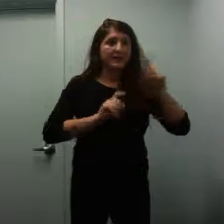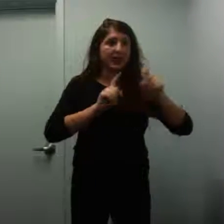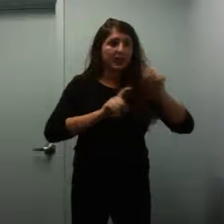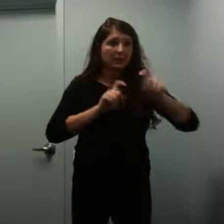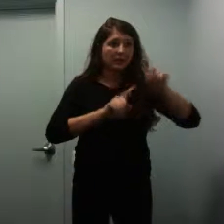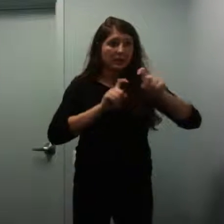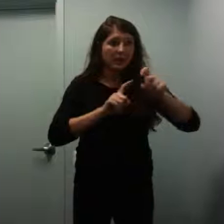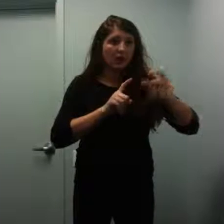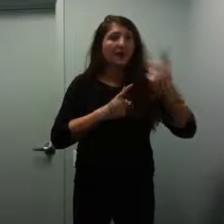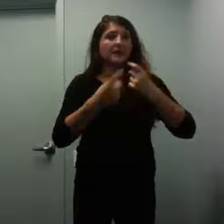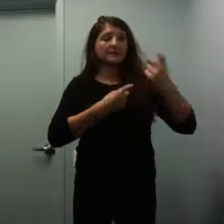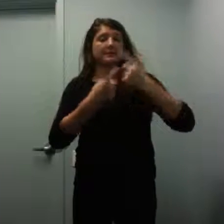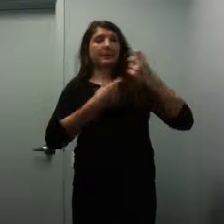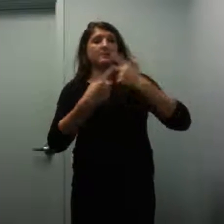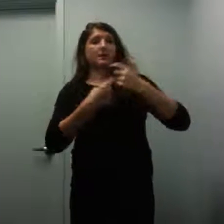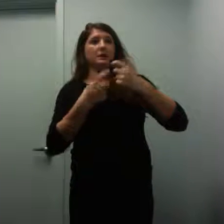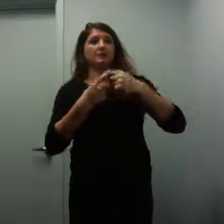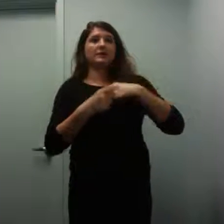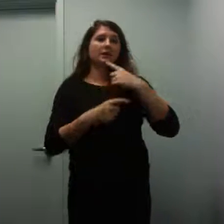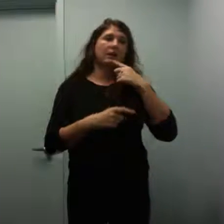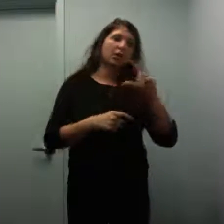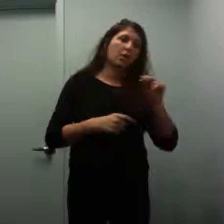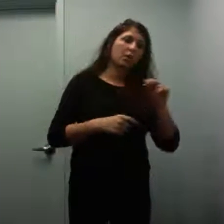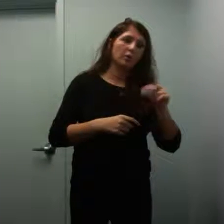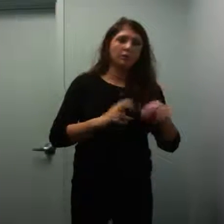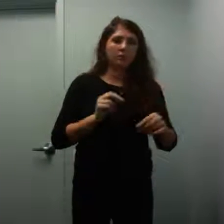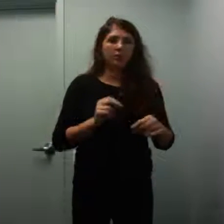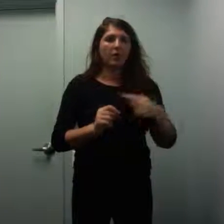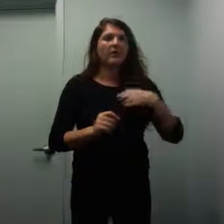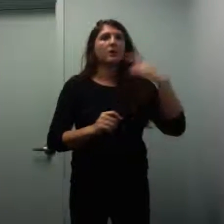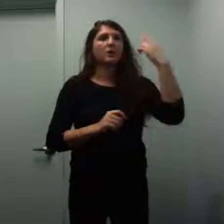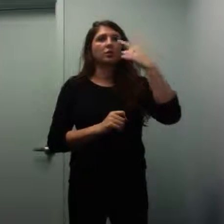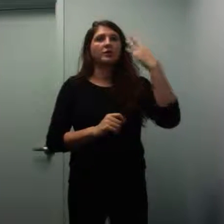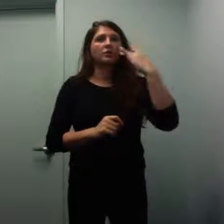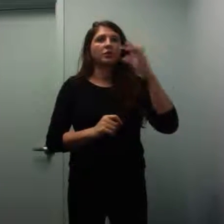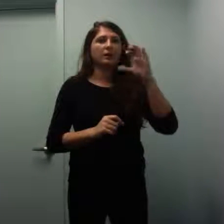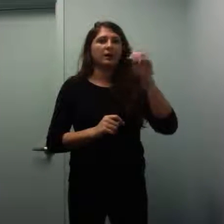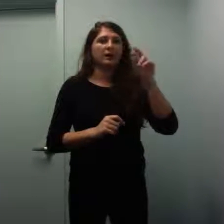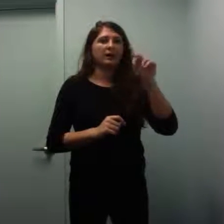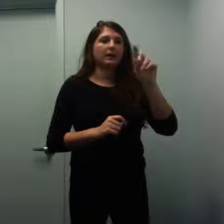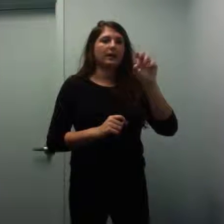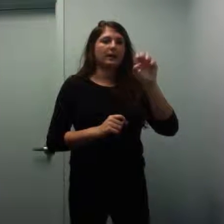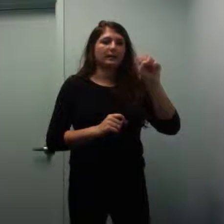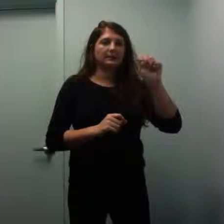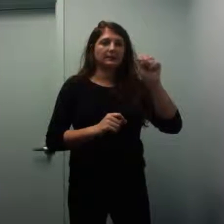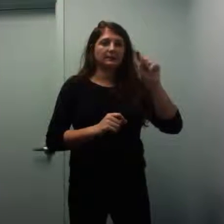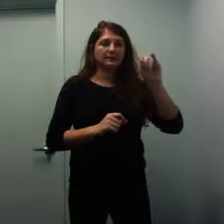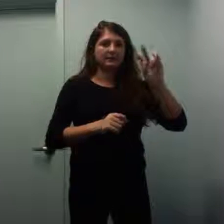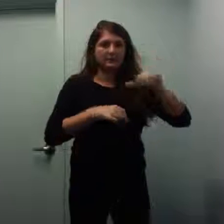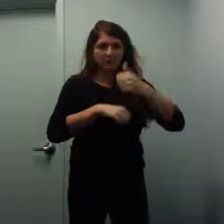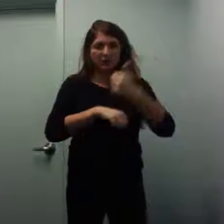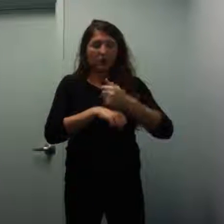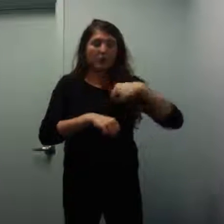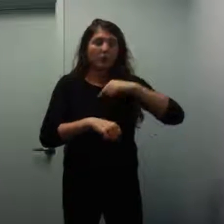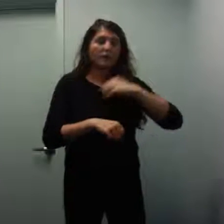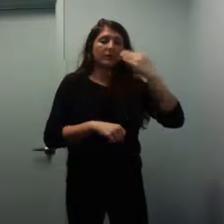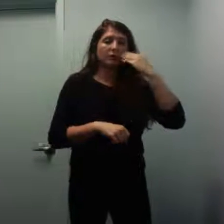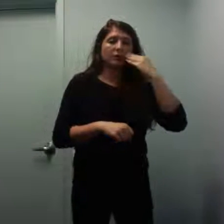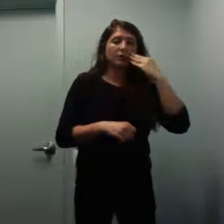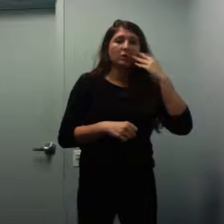the reason why condensation takes place. Now, where we know that condensation is water collecting on the outside of a cup. What I want to know is why.